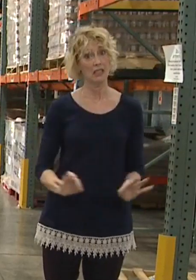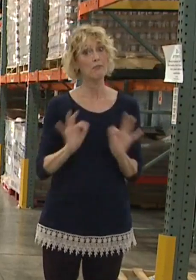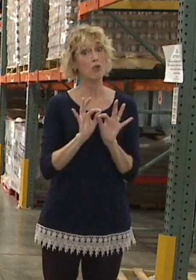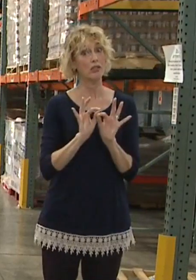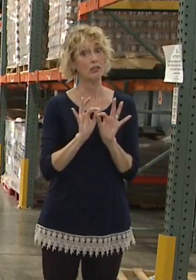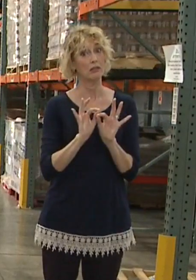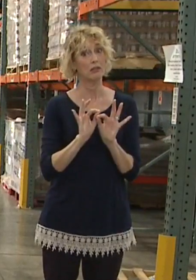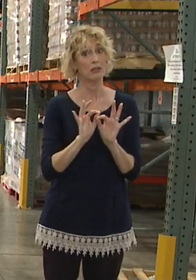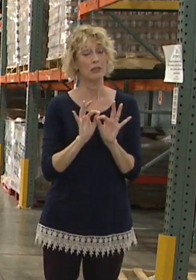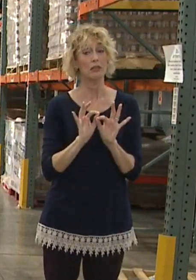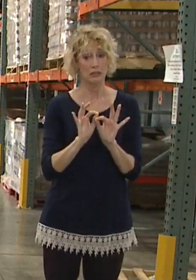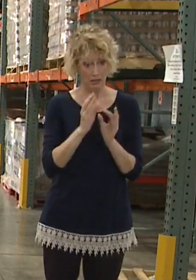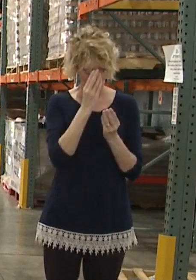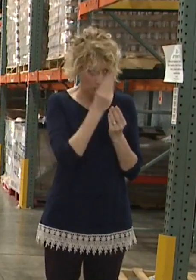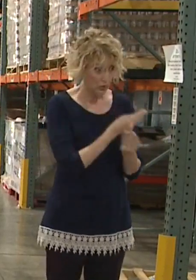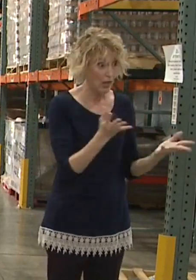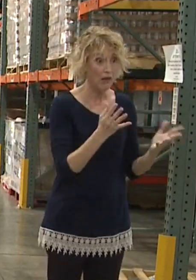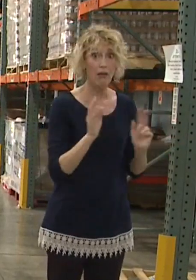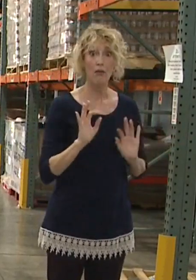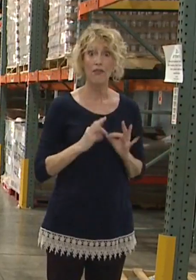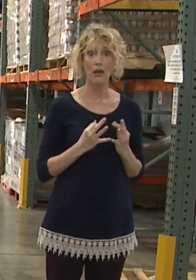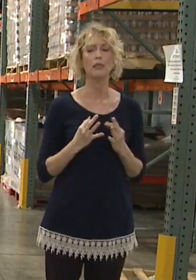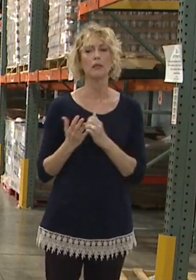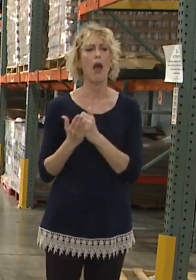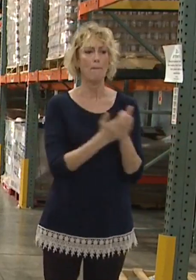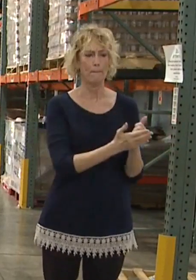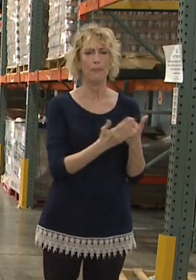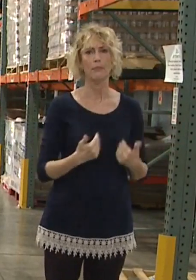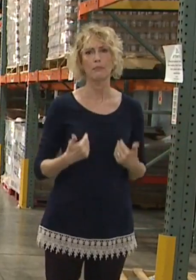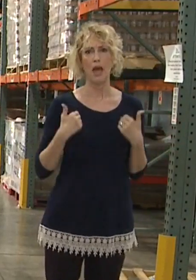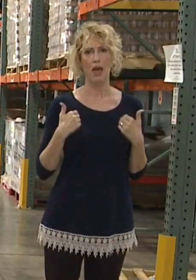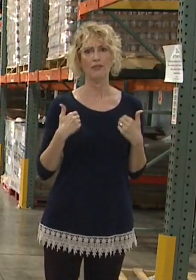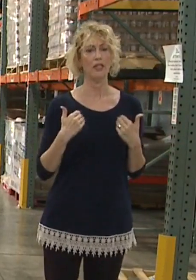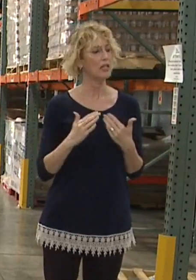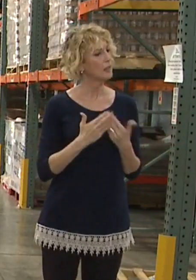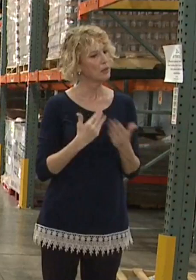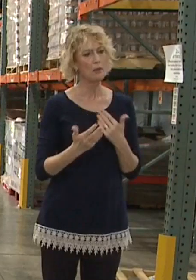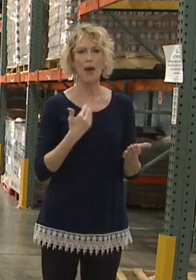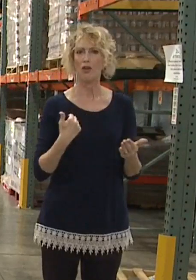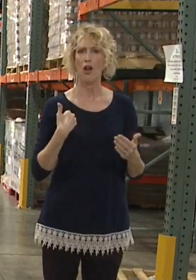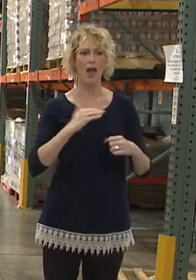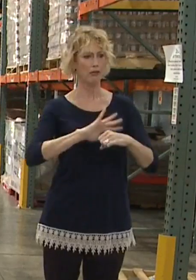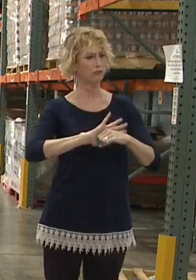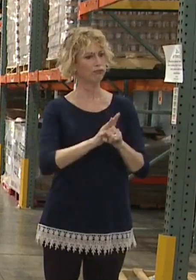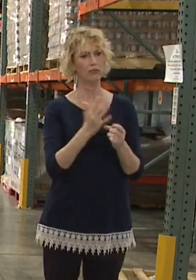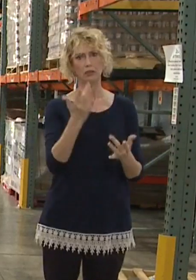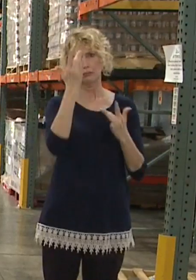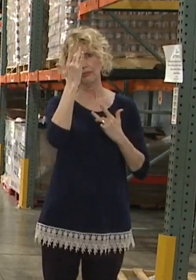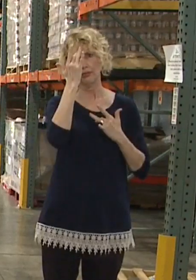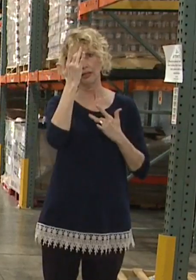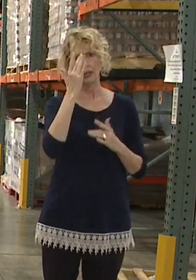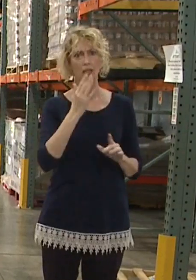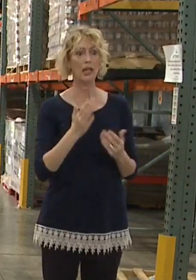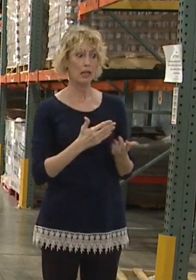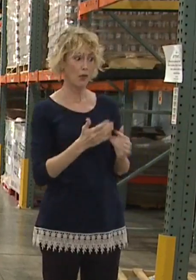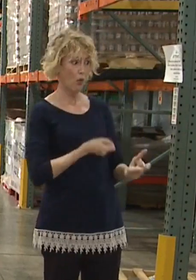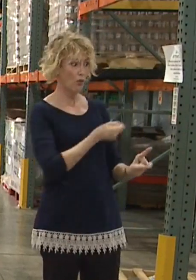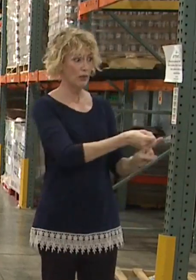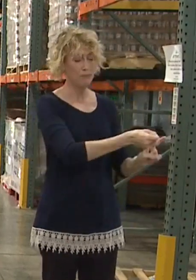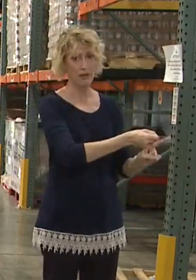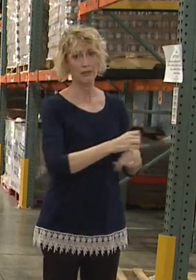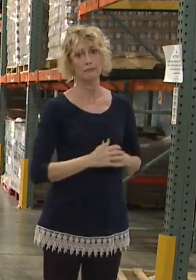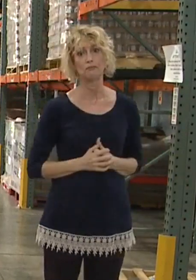important that we let families know that there's help for you even with this. COVID-19 has really impacted families in a great